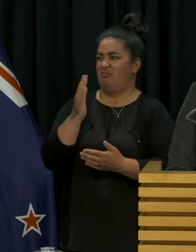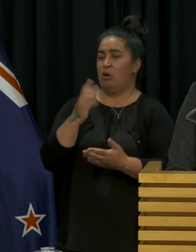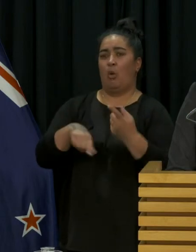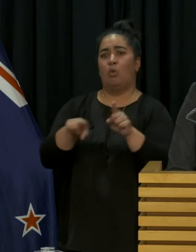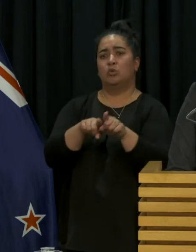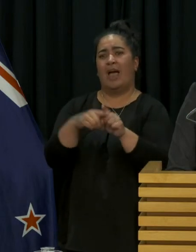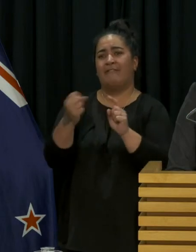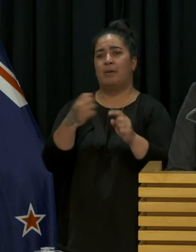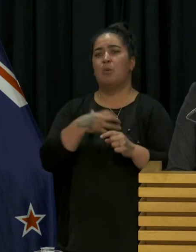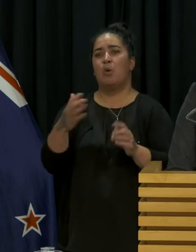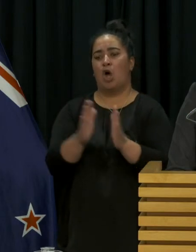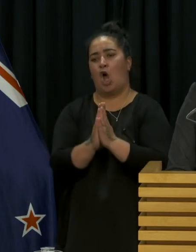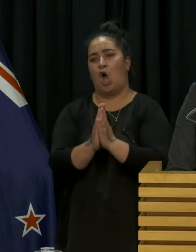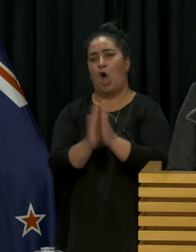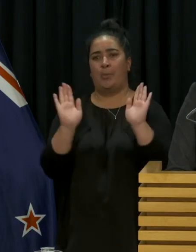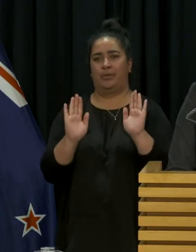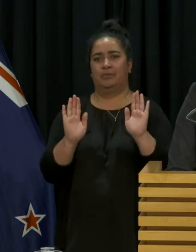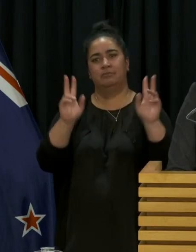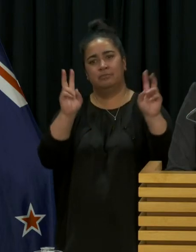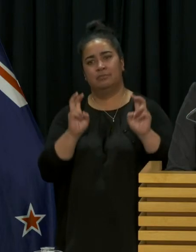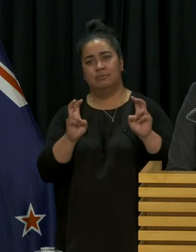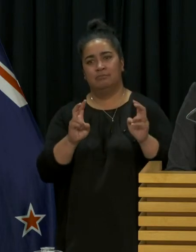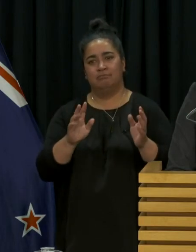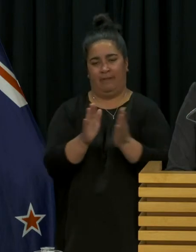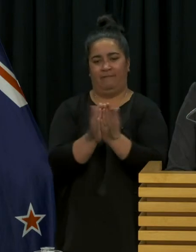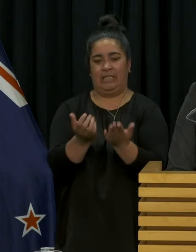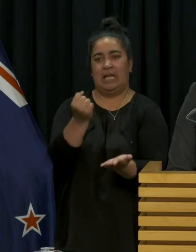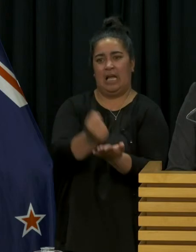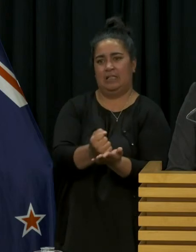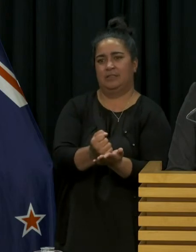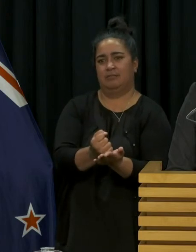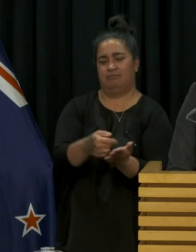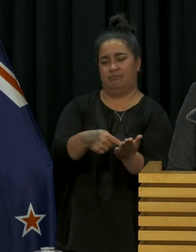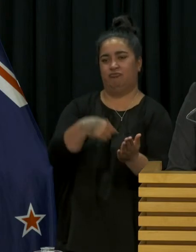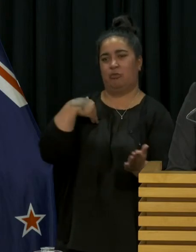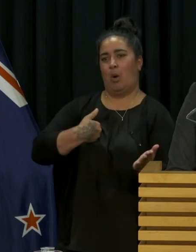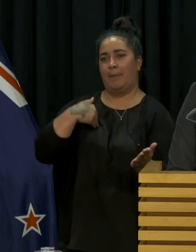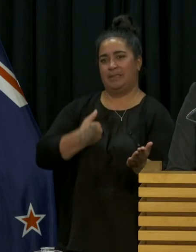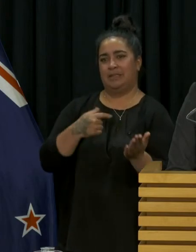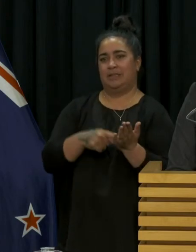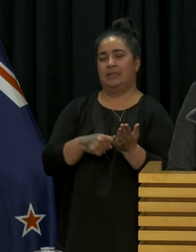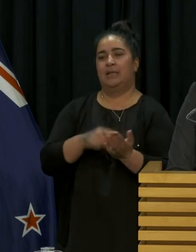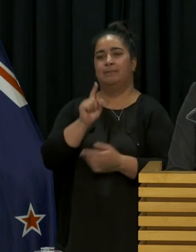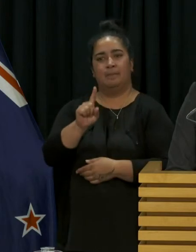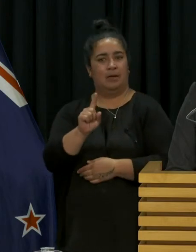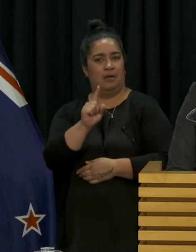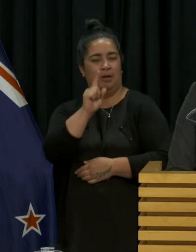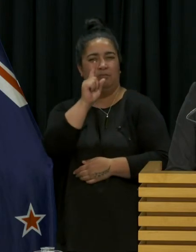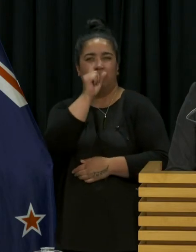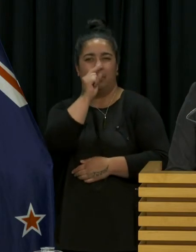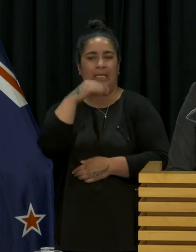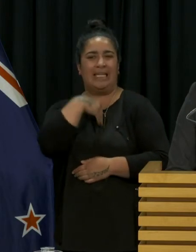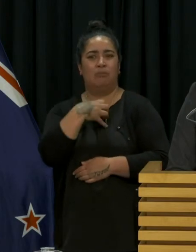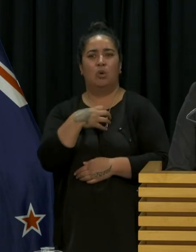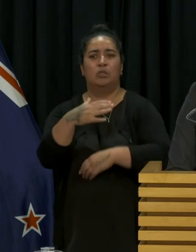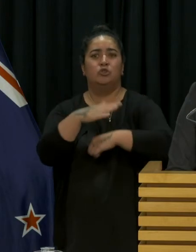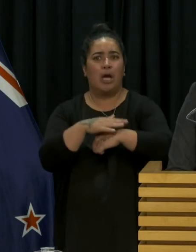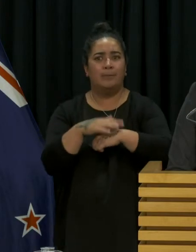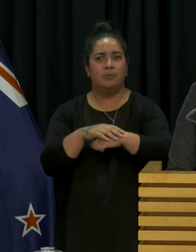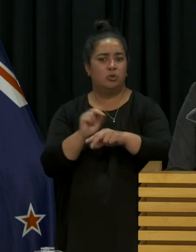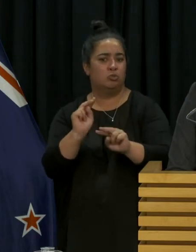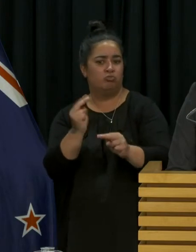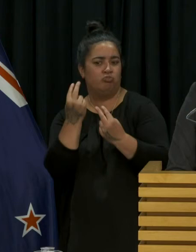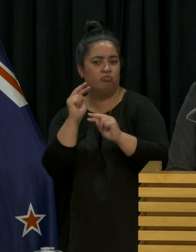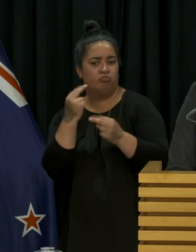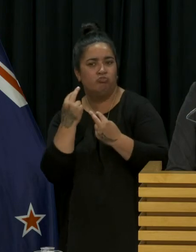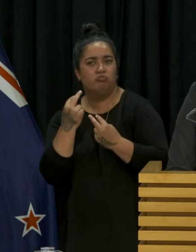had previously. So look, time may need to bear that out a little bit more. But we keep, of course, regardless